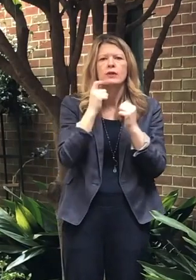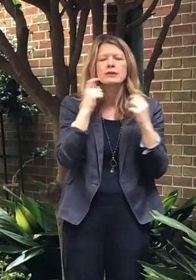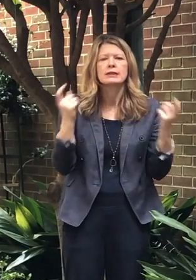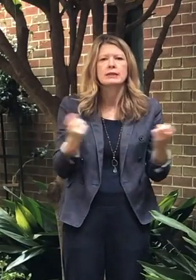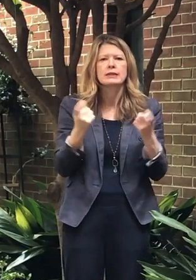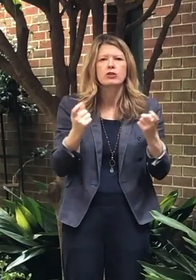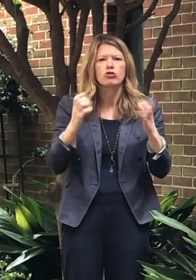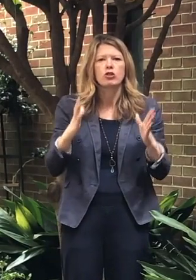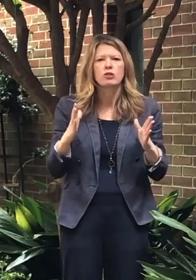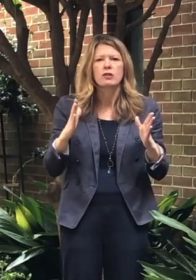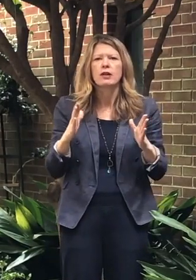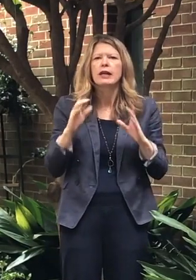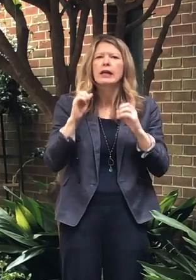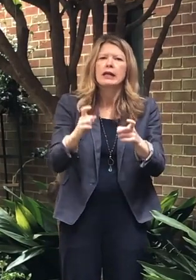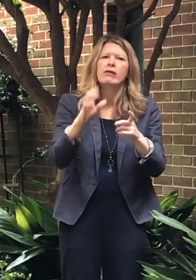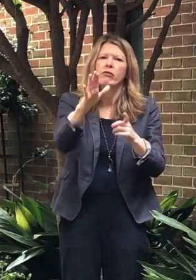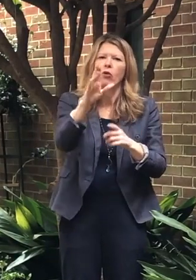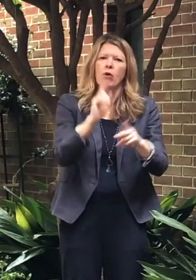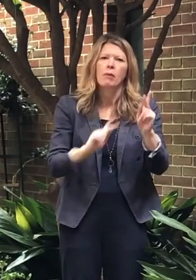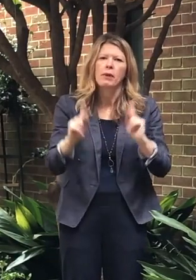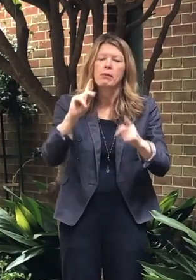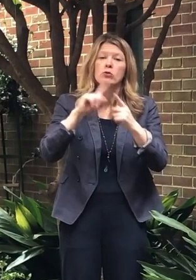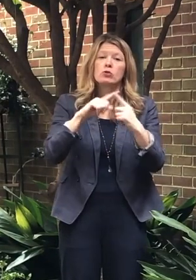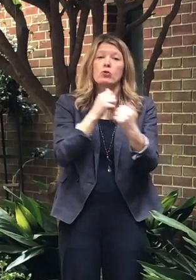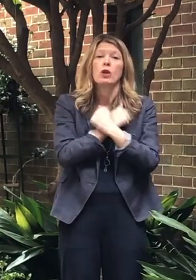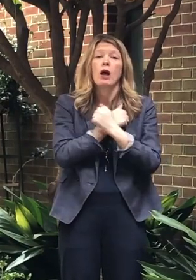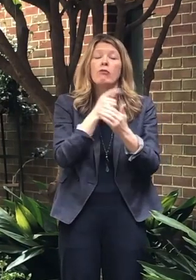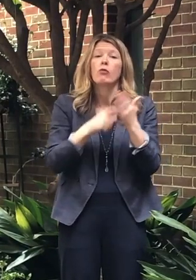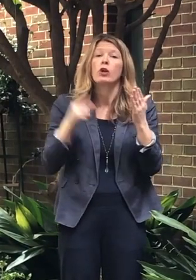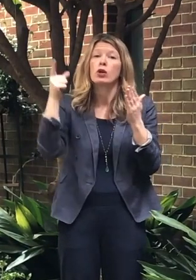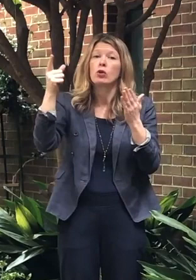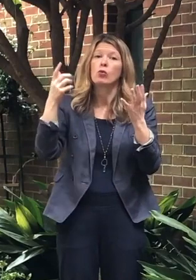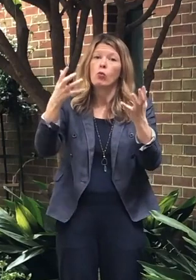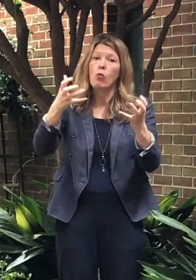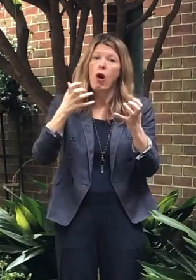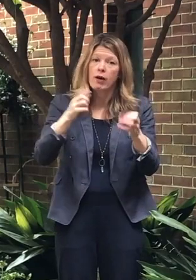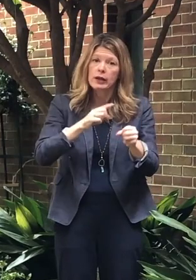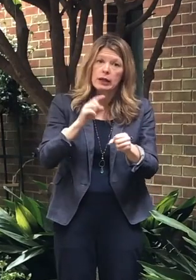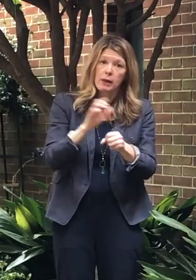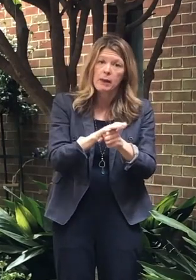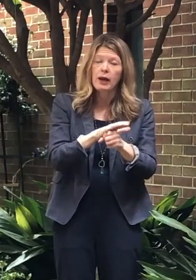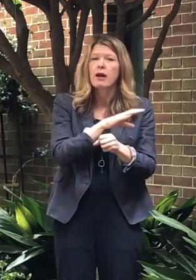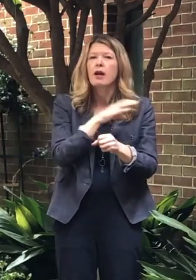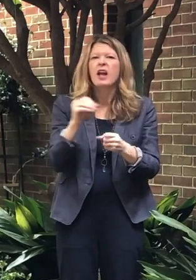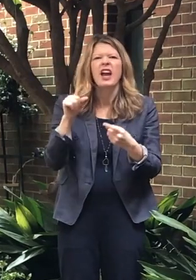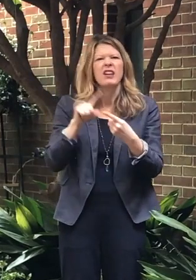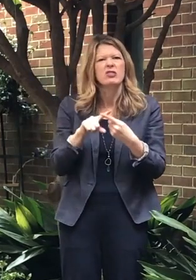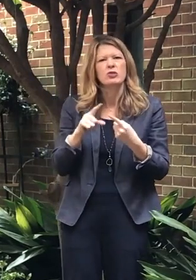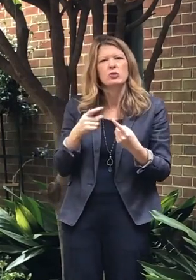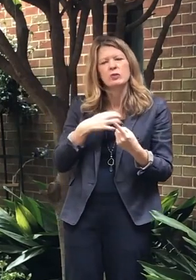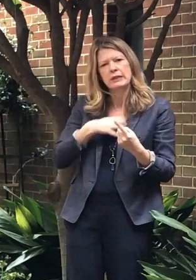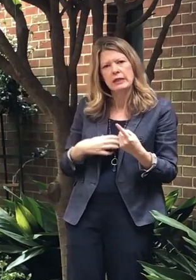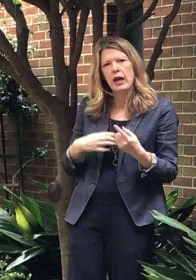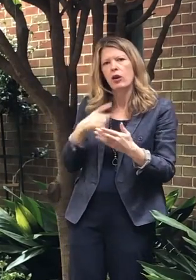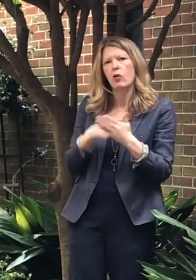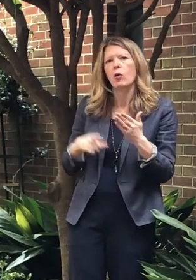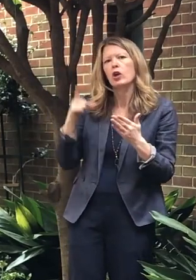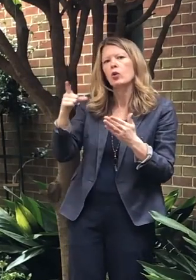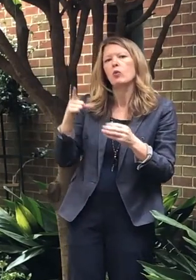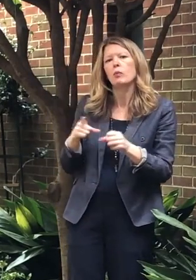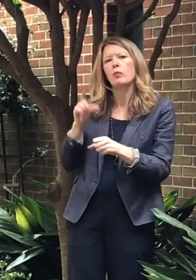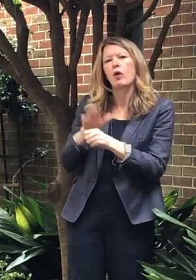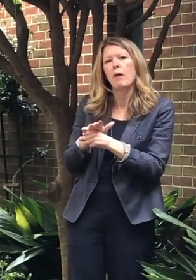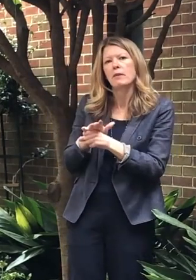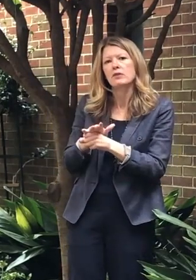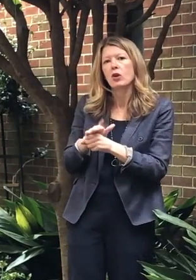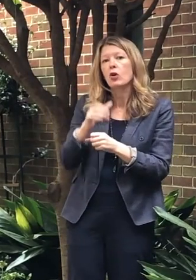Grant your people grace to love what you command and desire what you promise. That among